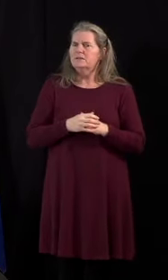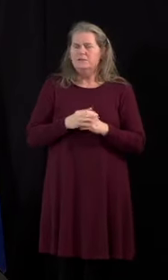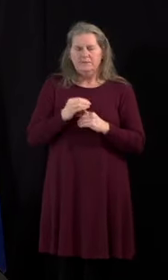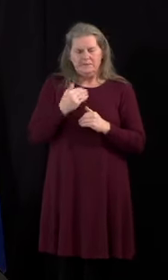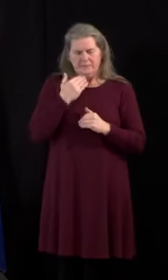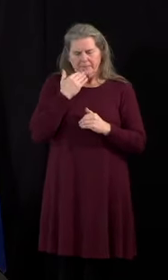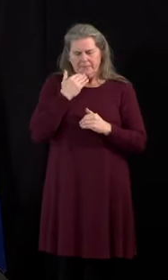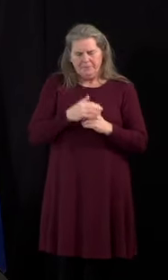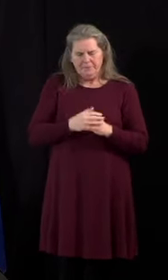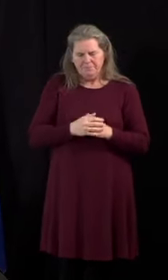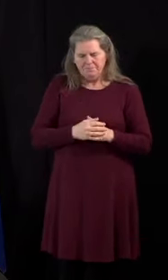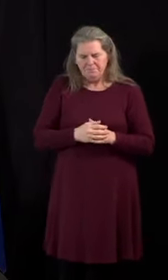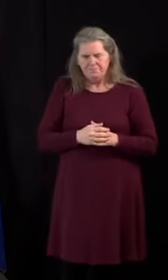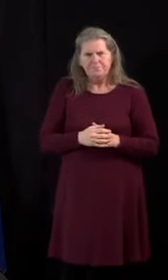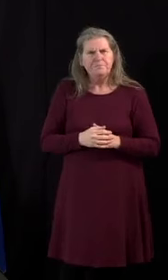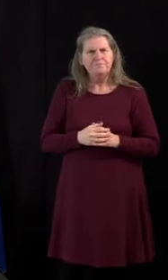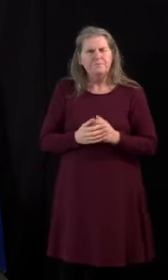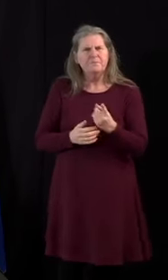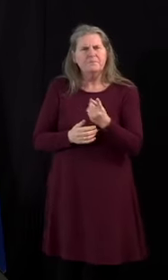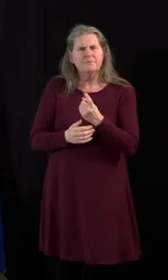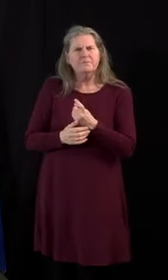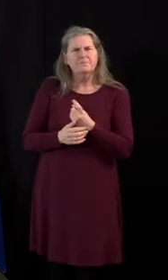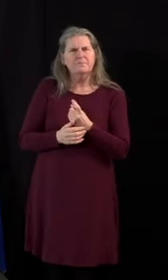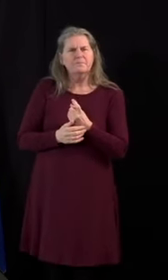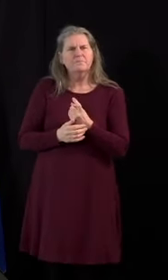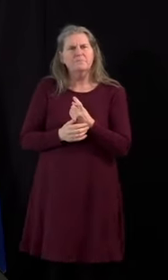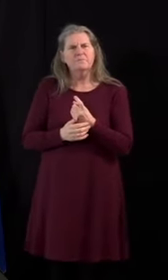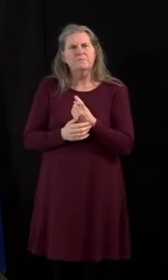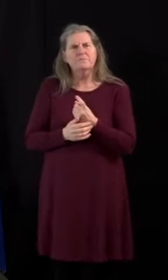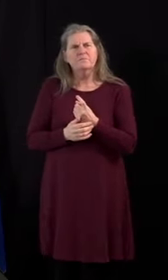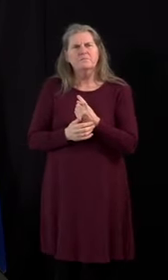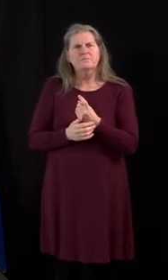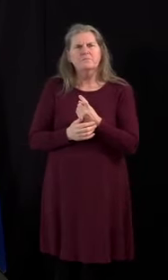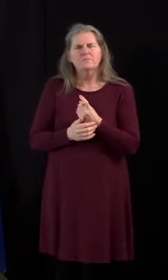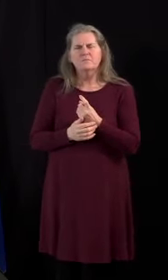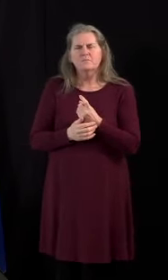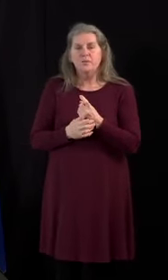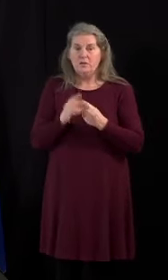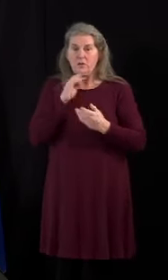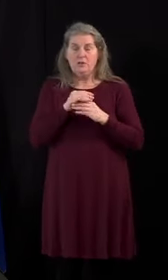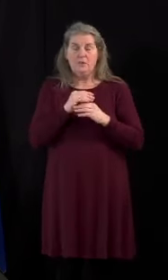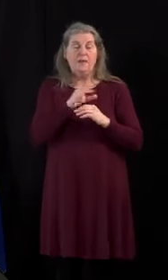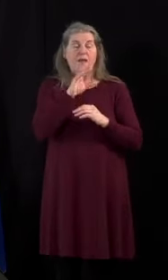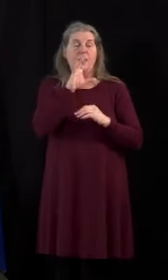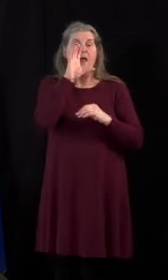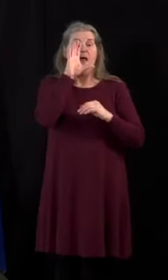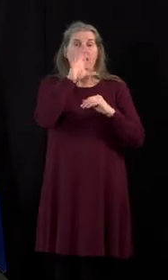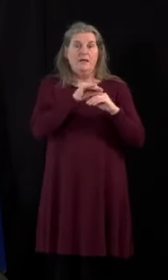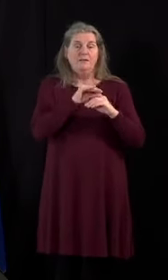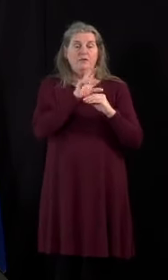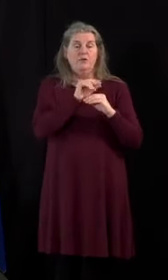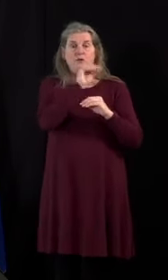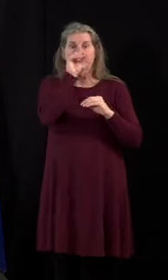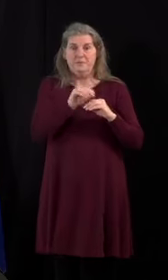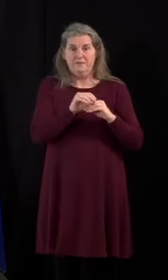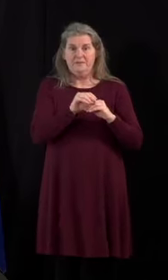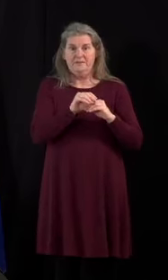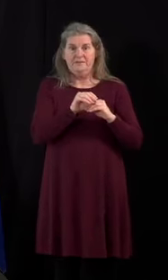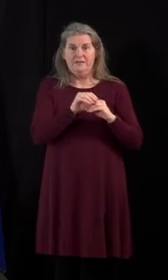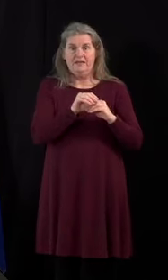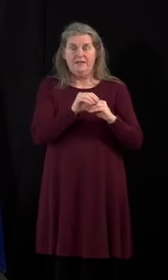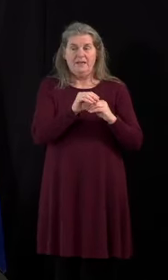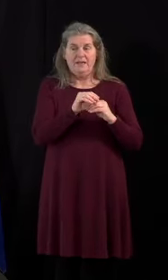Hi, thank you. I have a question in regard to proof of that 30% reduction. What kind of proof will people